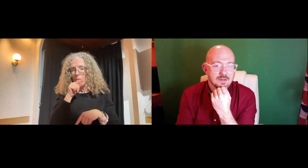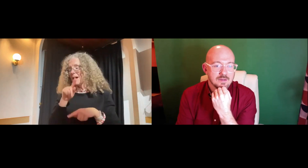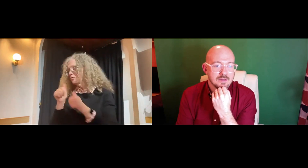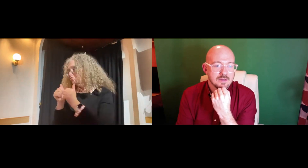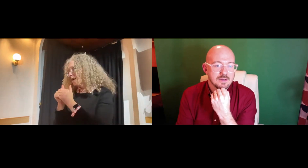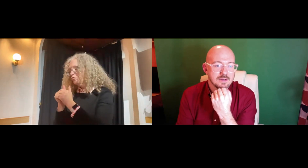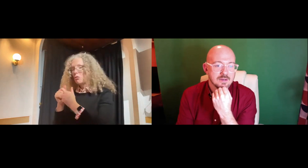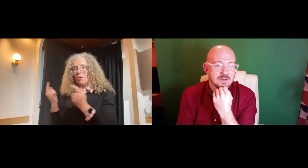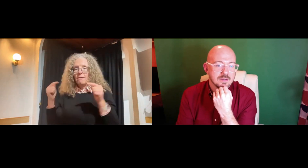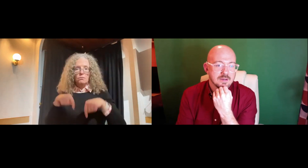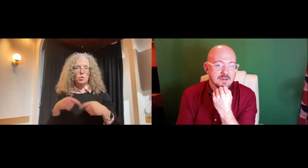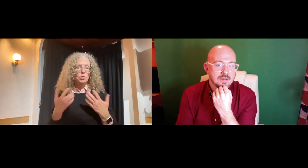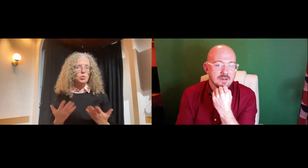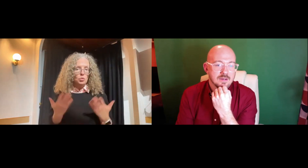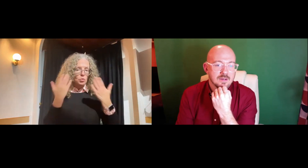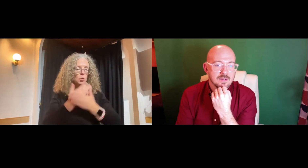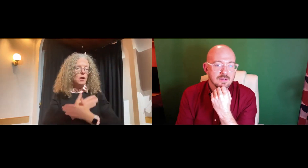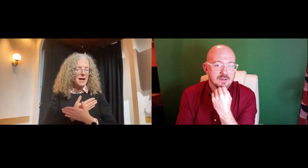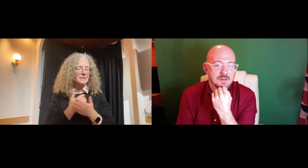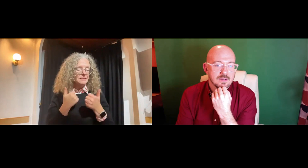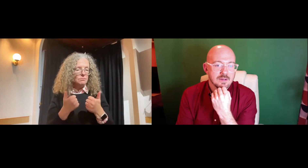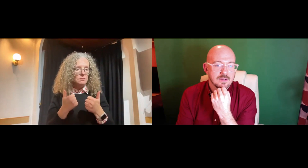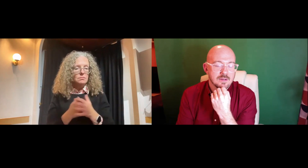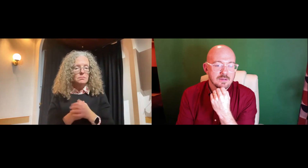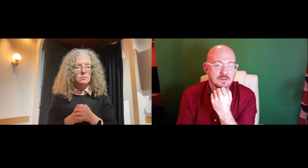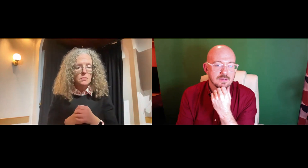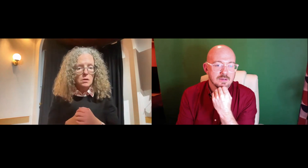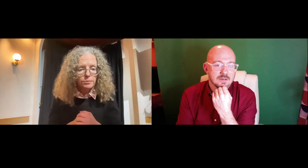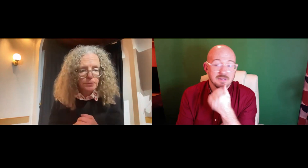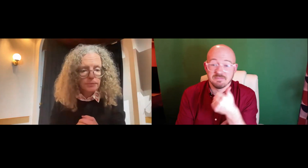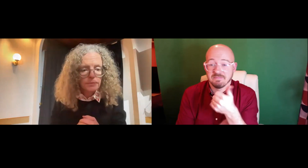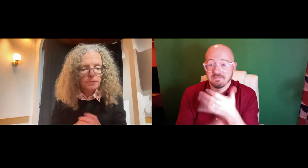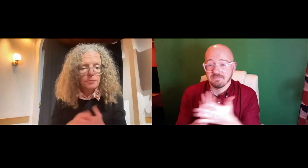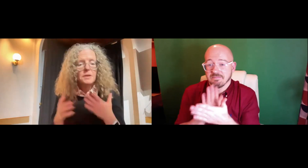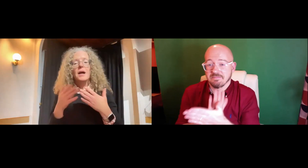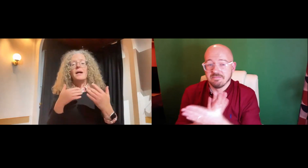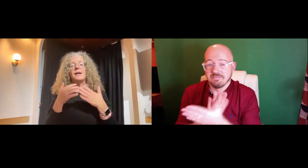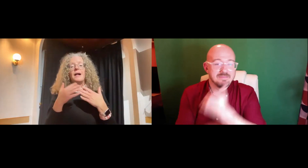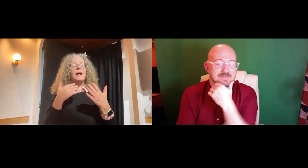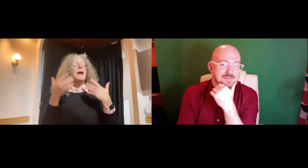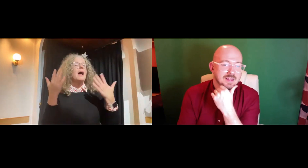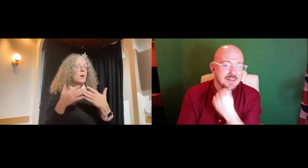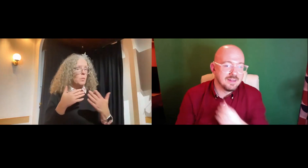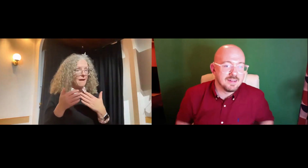I have to say thank you for your time, both of you, for presenting the lecture tonight.